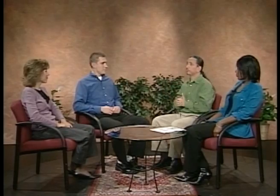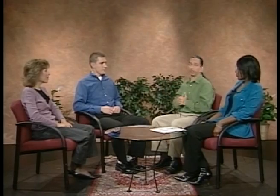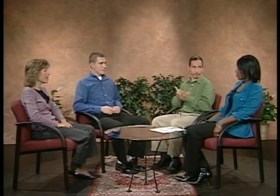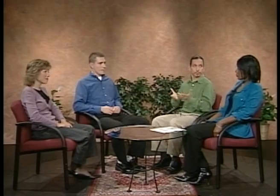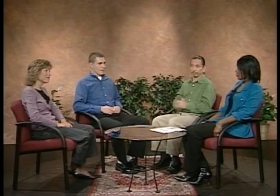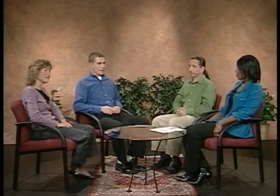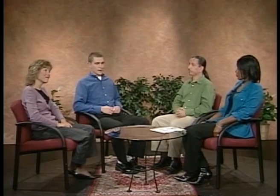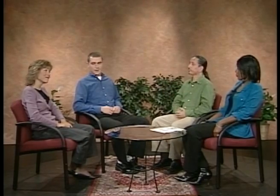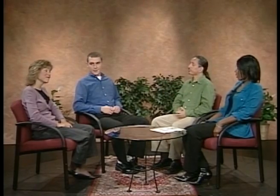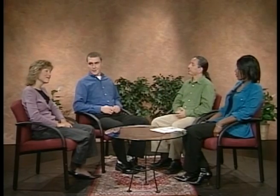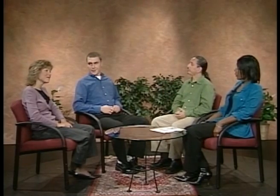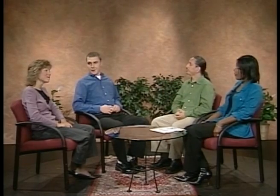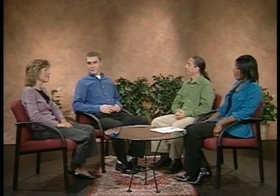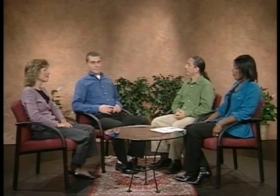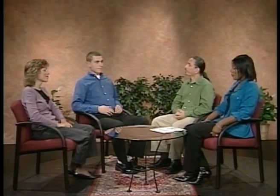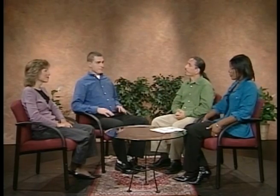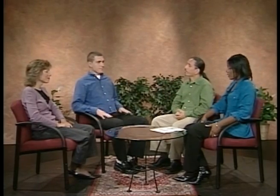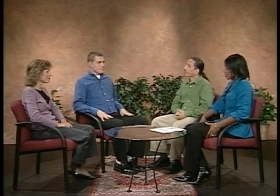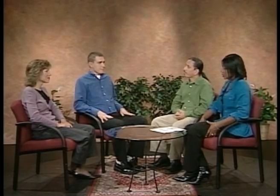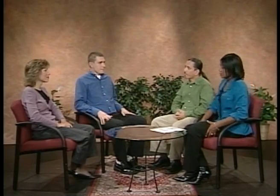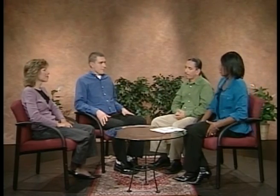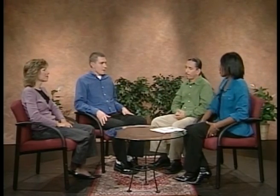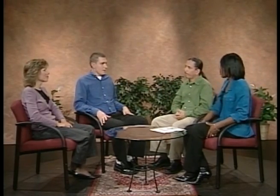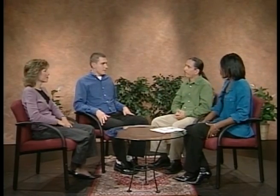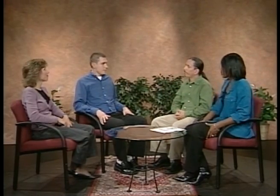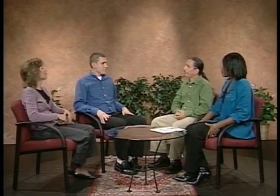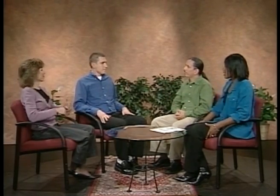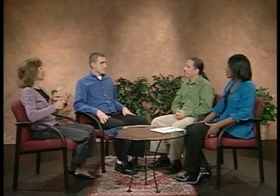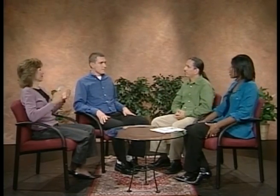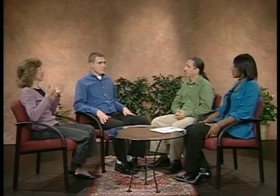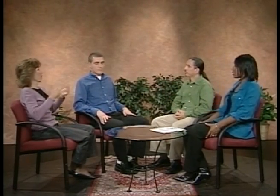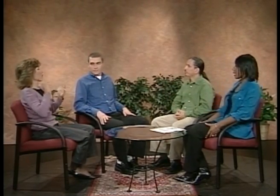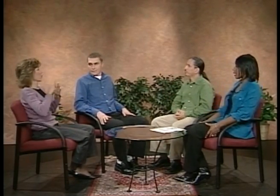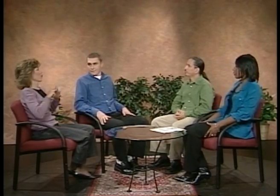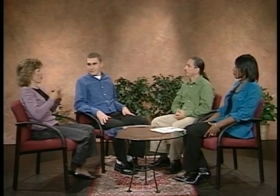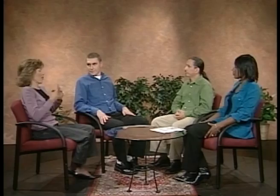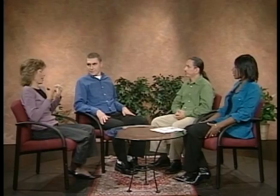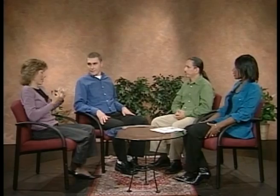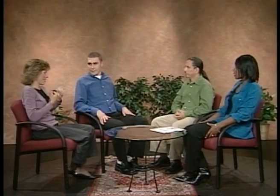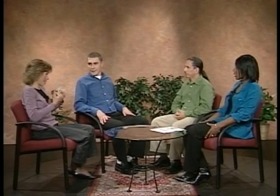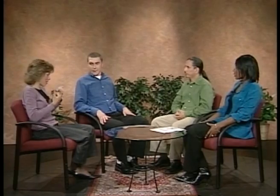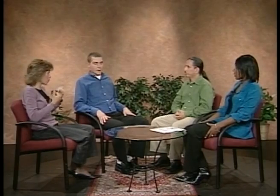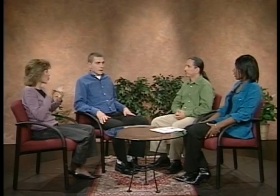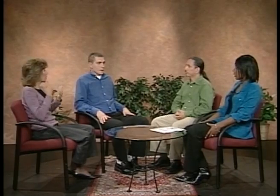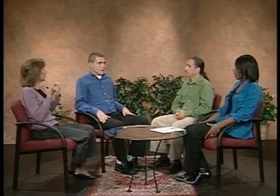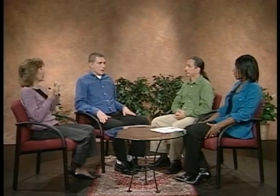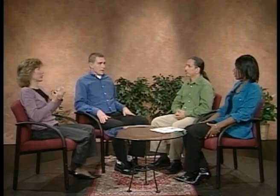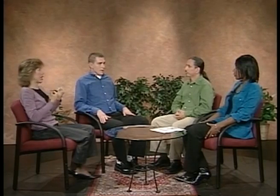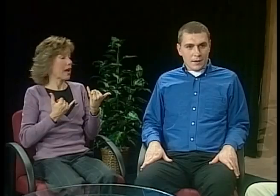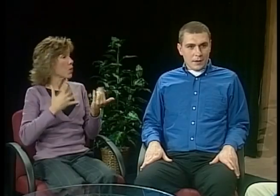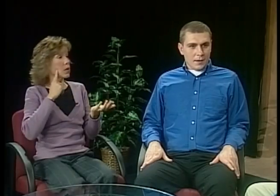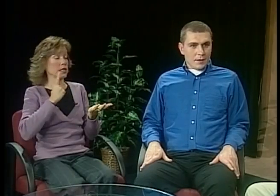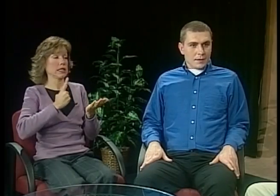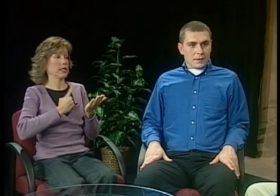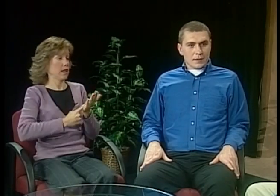Okay. Okay. Well, let's get started. We're basically today going to discuss the Kendall Elementary